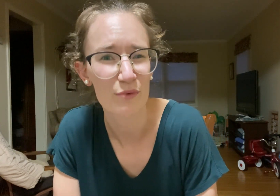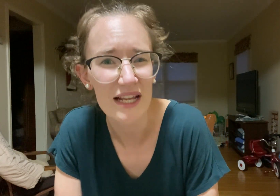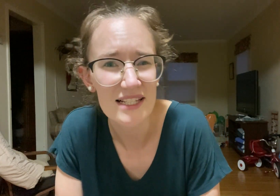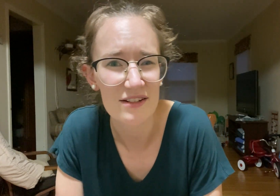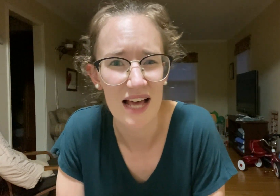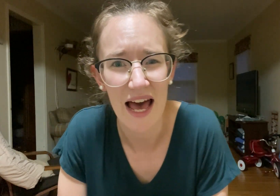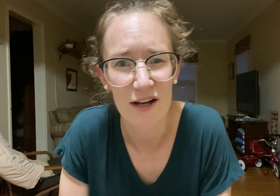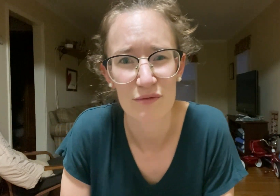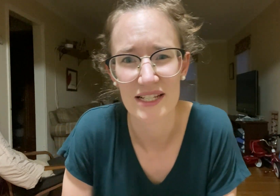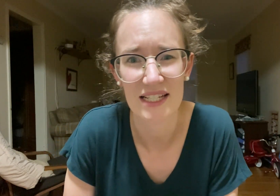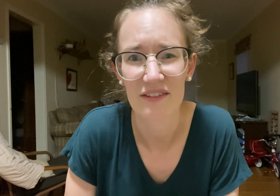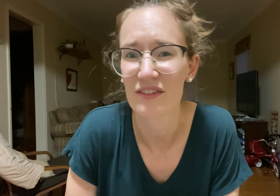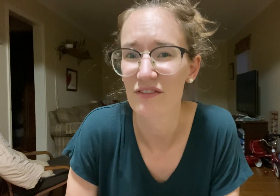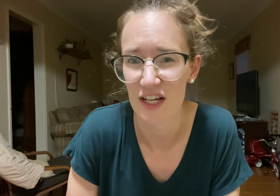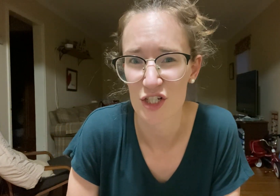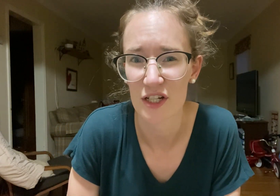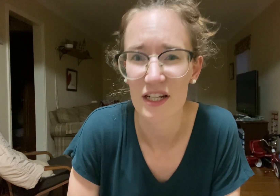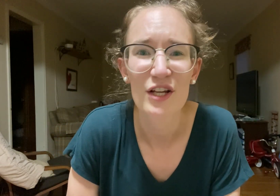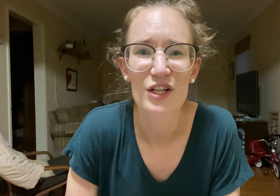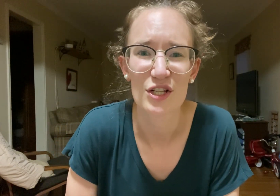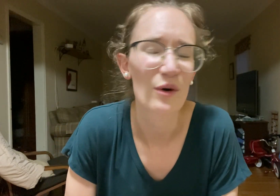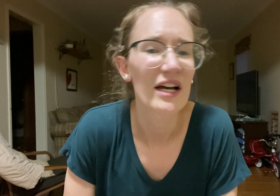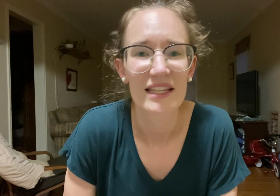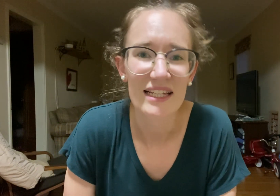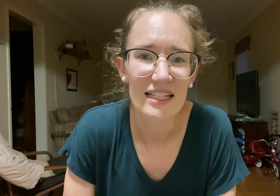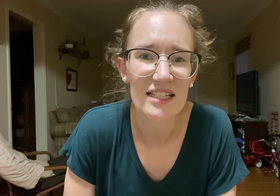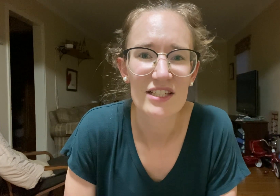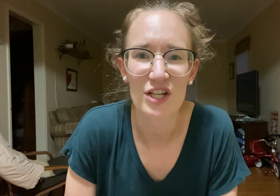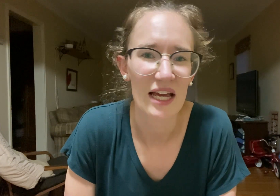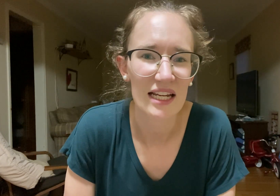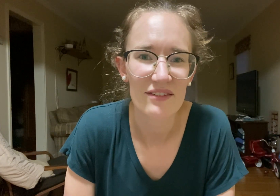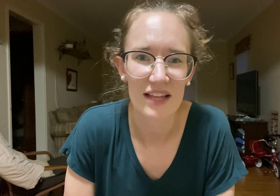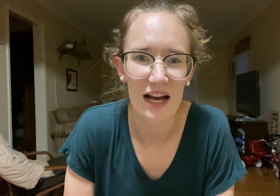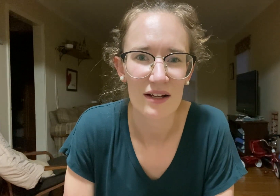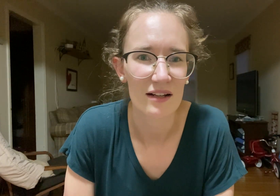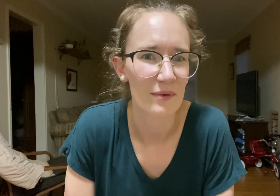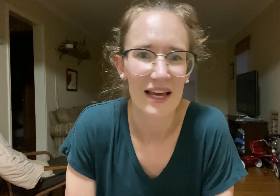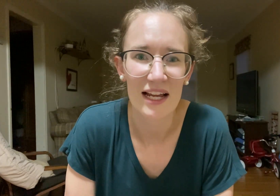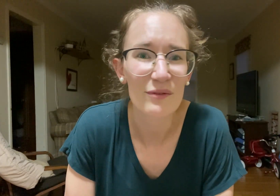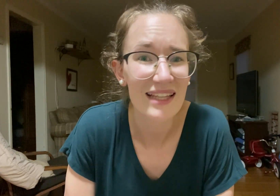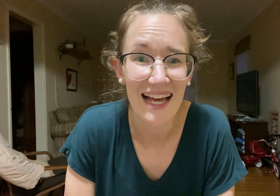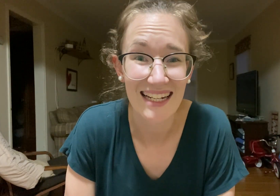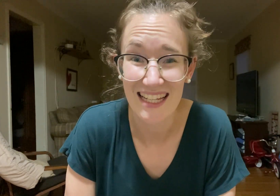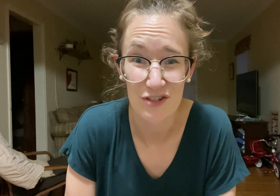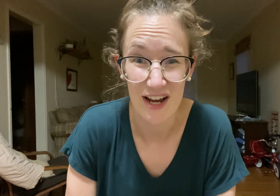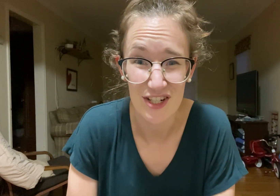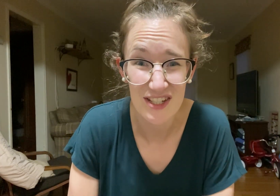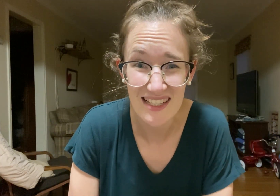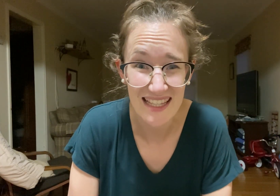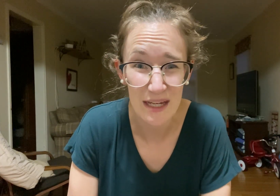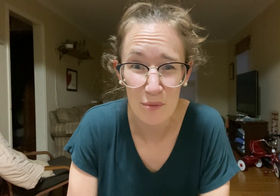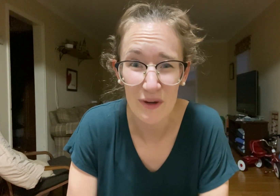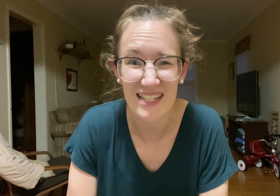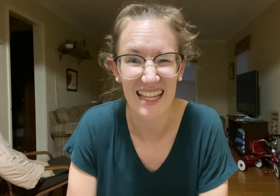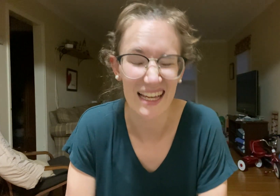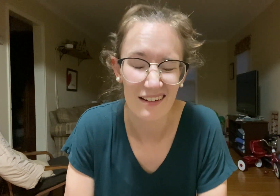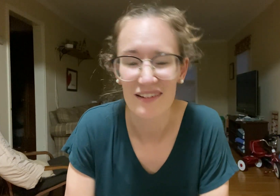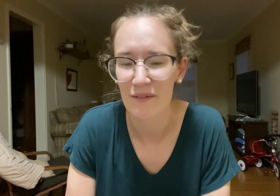breaks, there's a higher risk of infection. So they didn't check any of that. I hadn't really had any contractions at that point, like